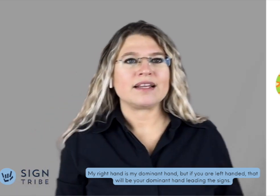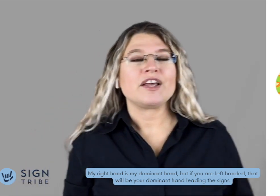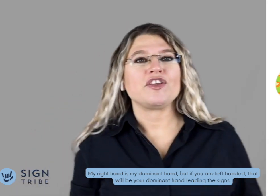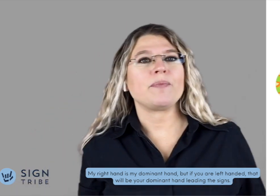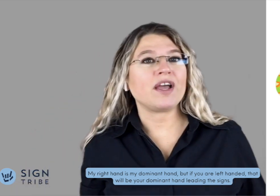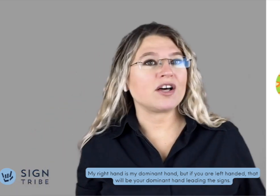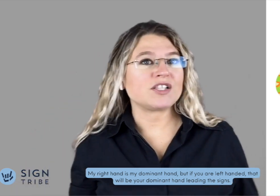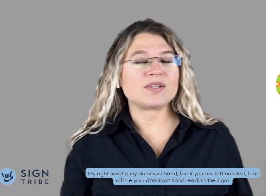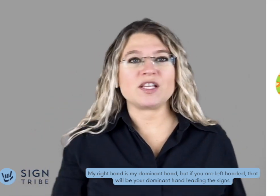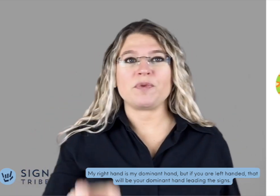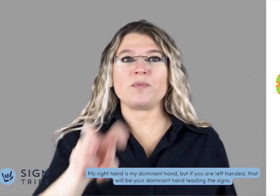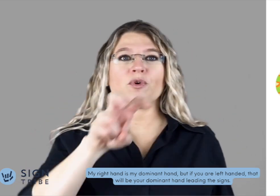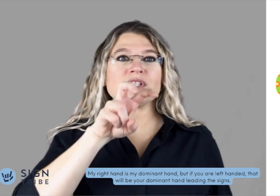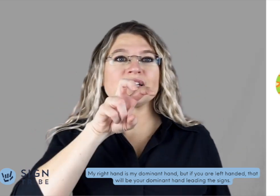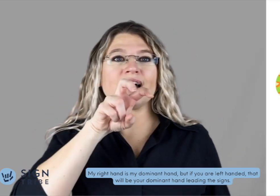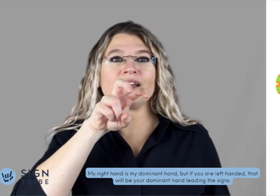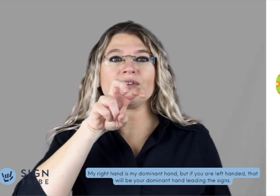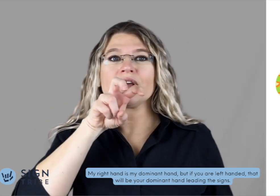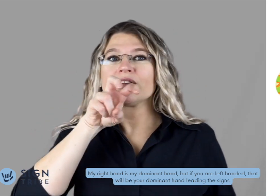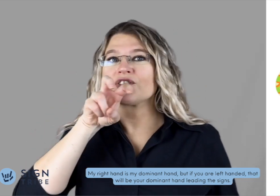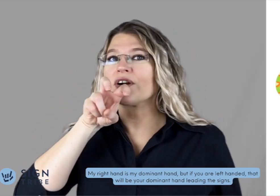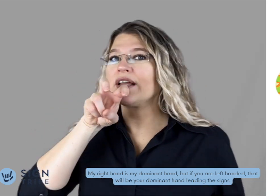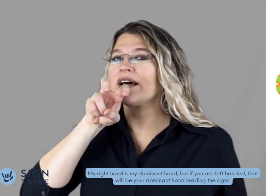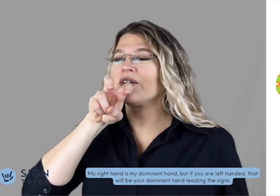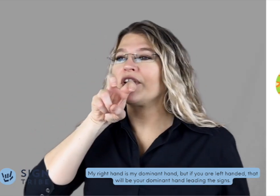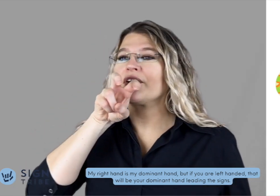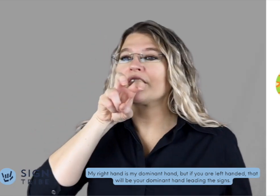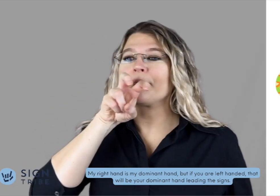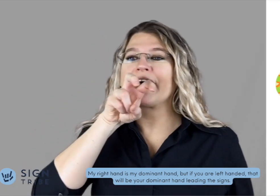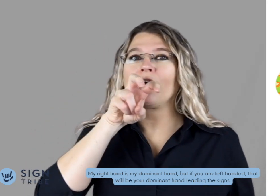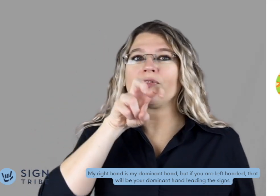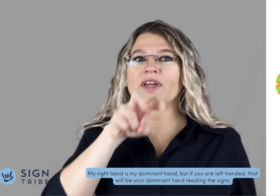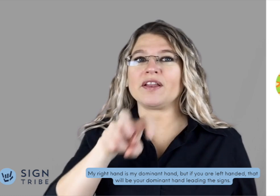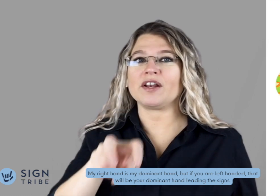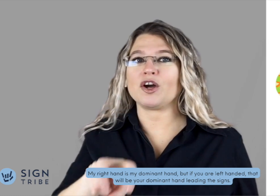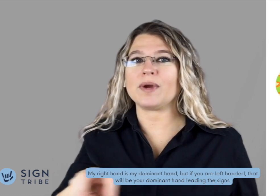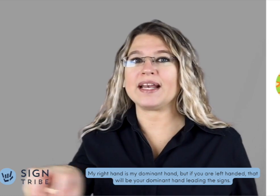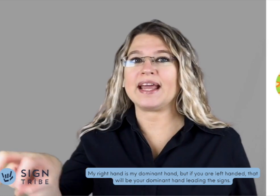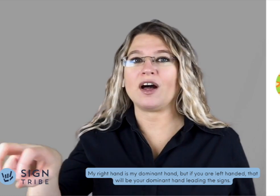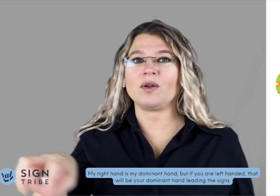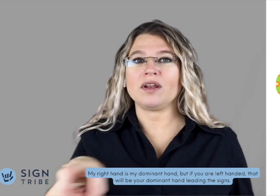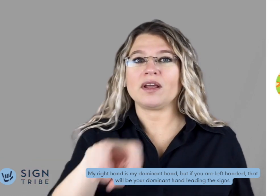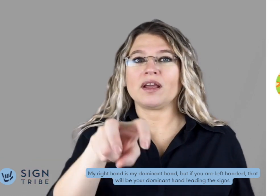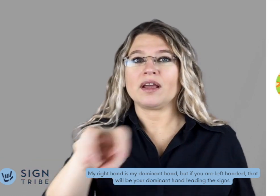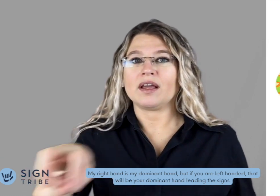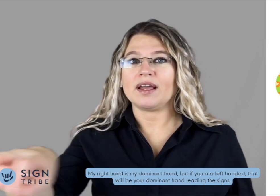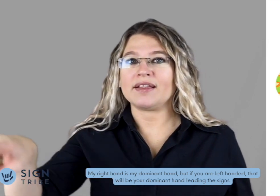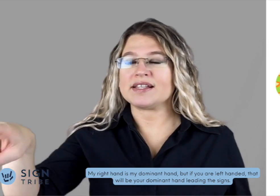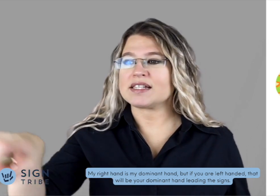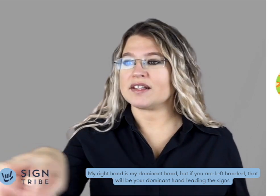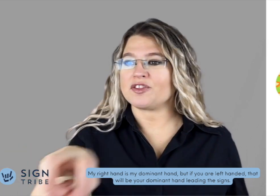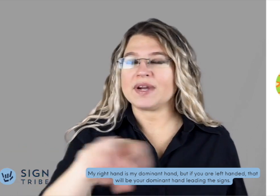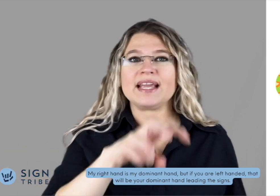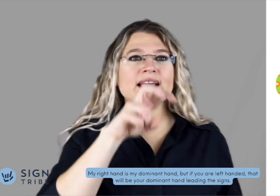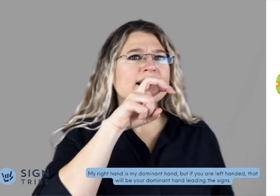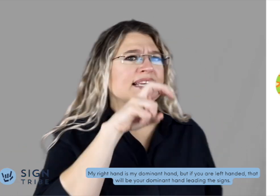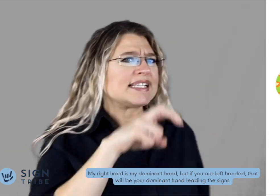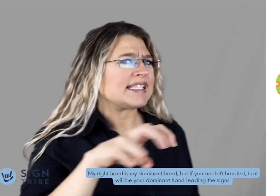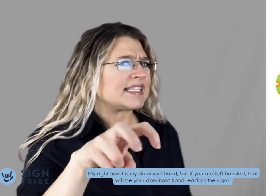You may also see people sign starting kind of here at the mouth and then going down and then slithering.